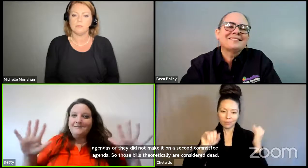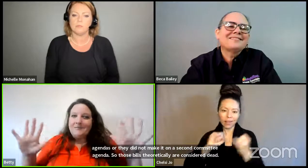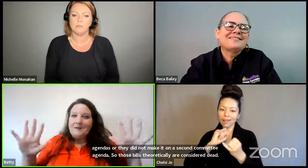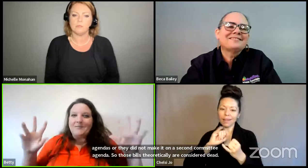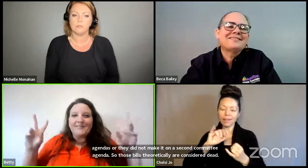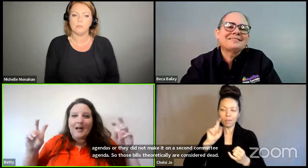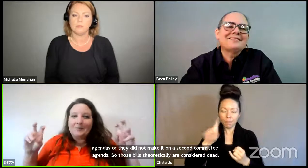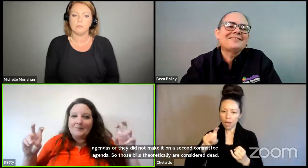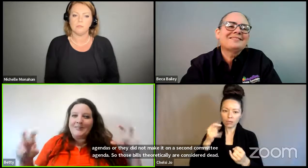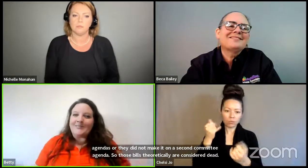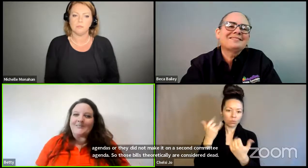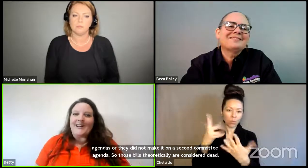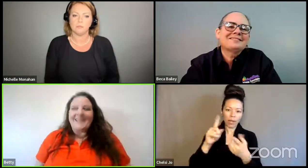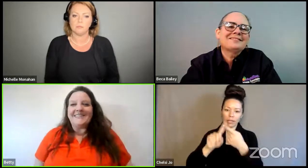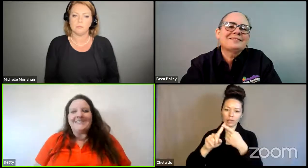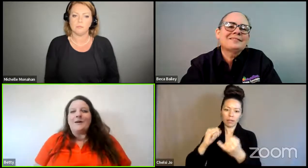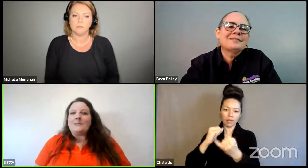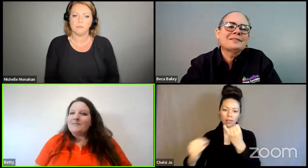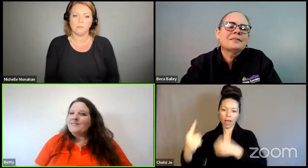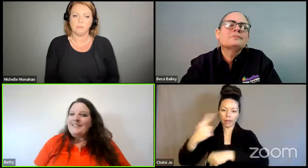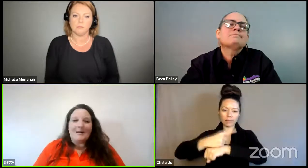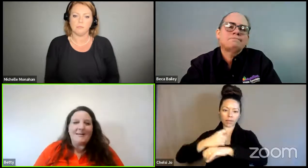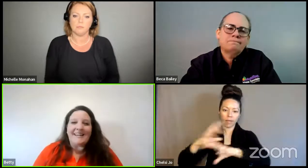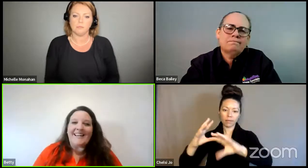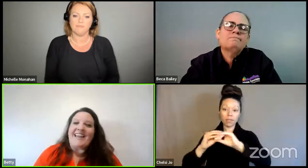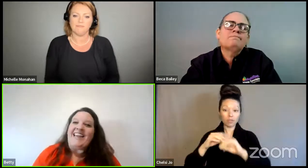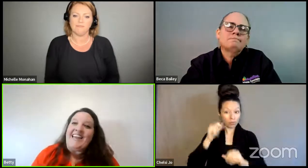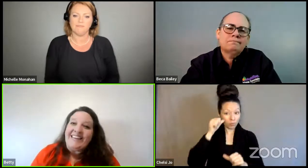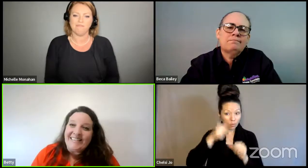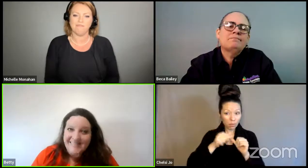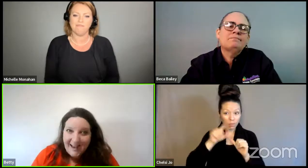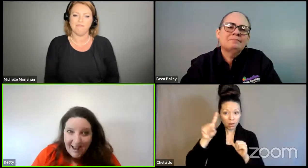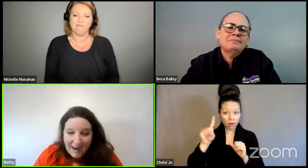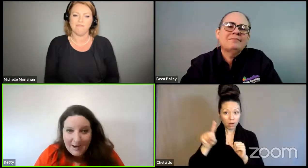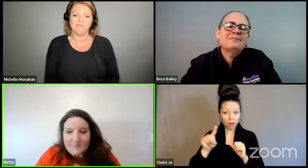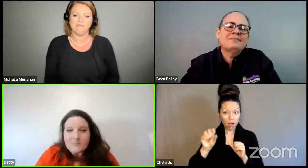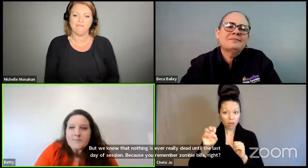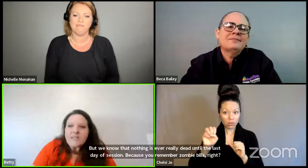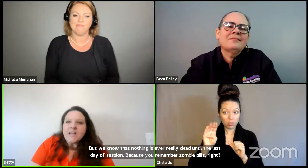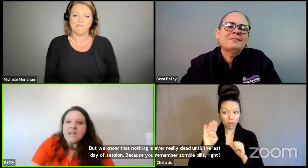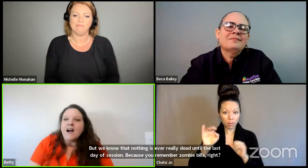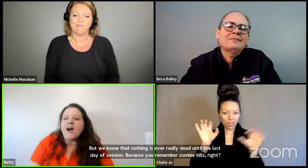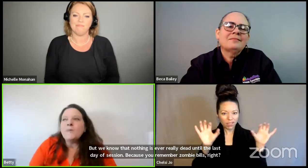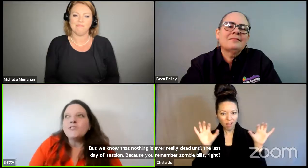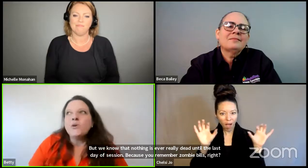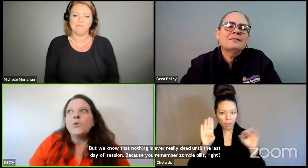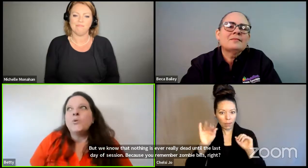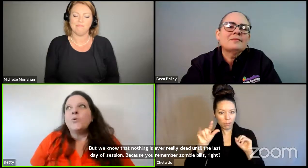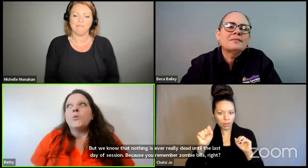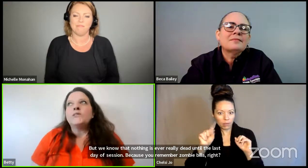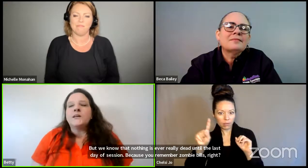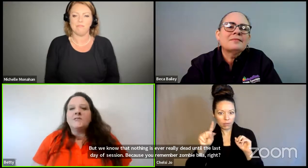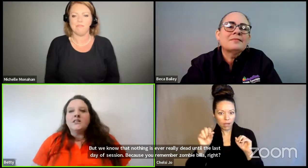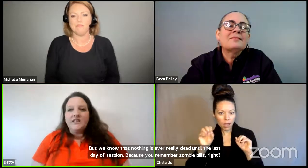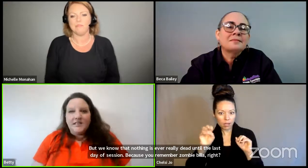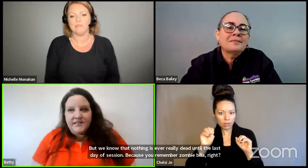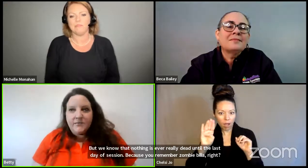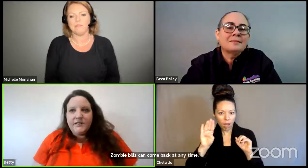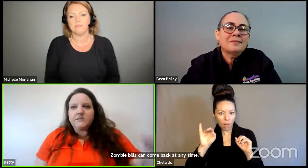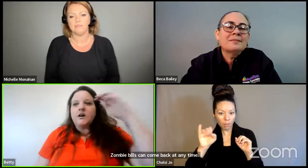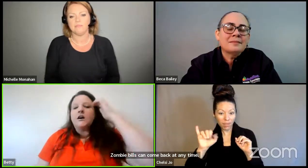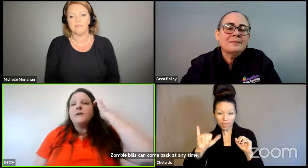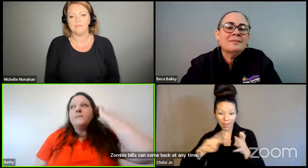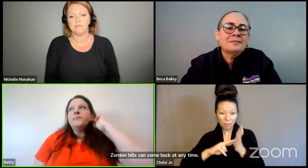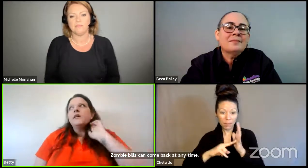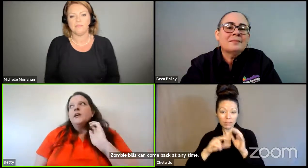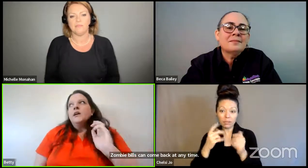because you remember zombie bills, right? Zombie bills can come back at any time. So some of the things that